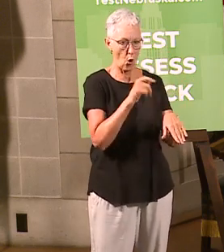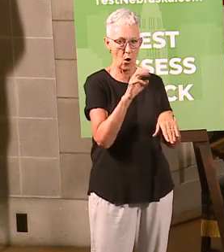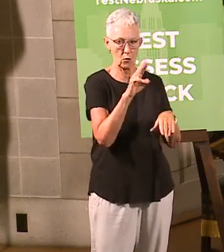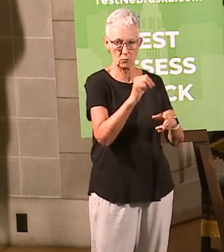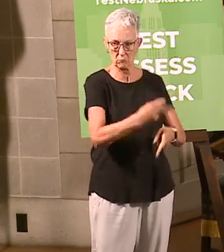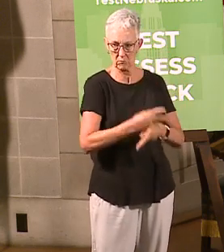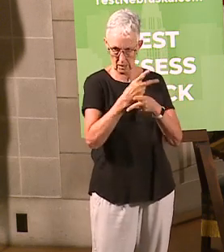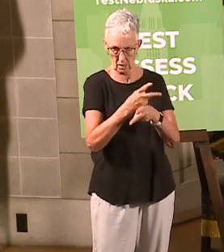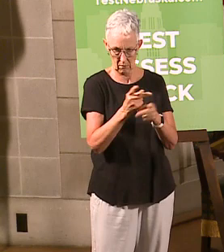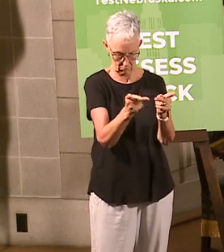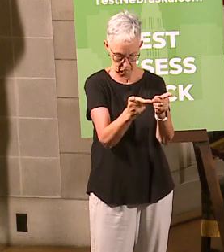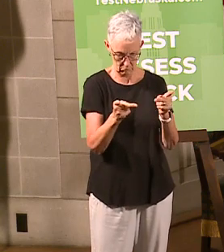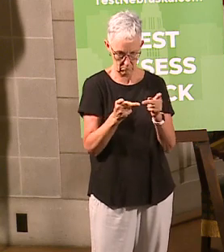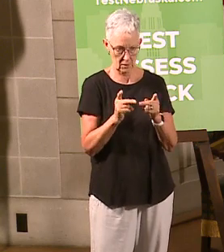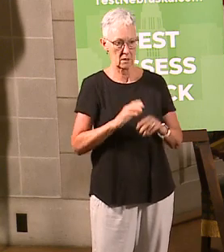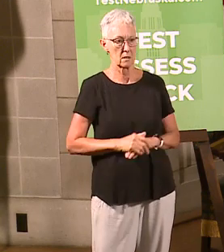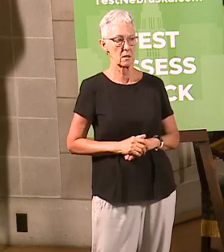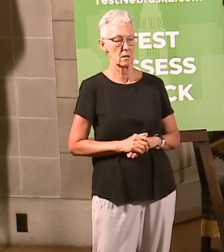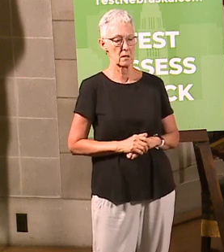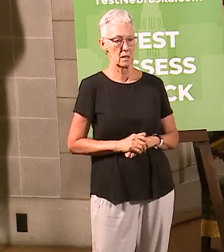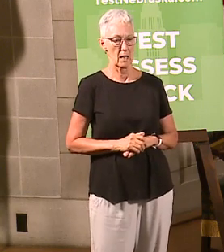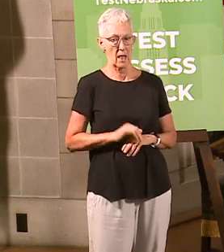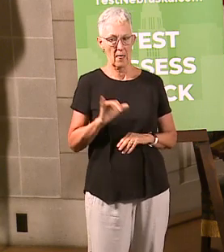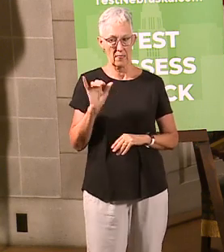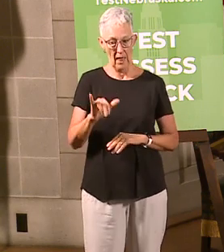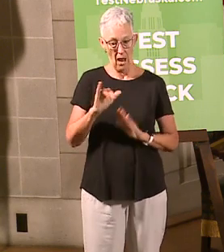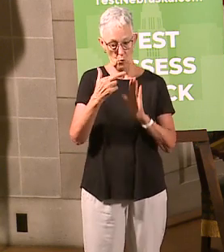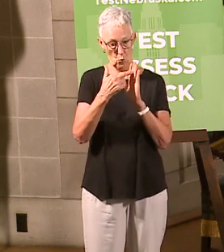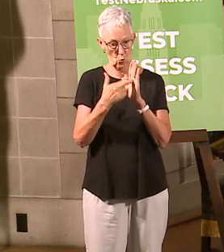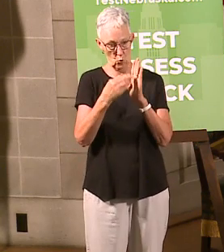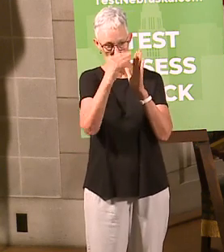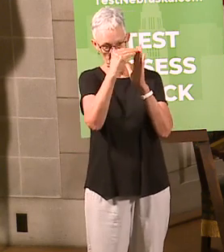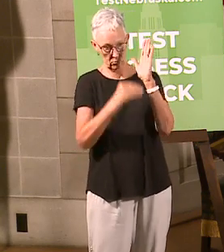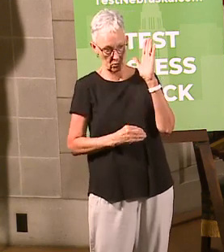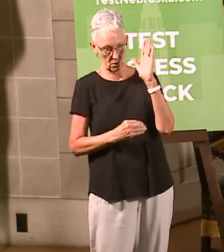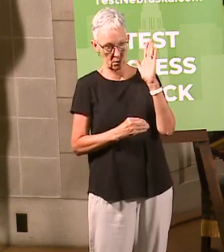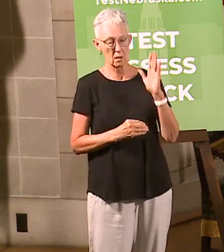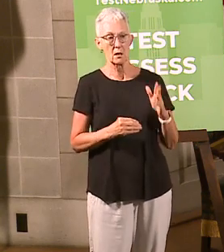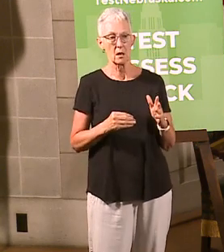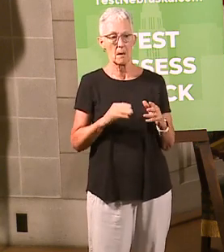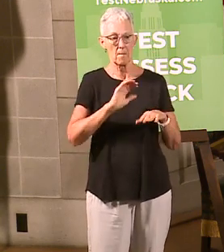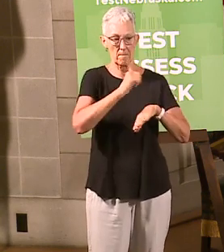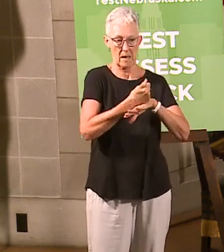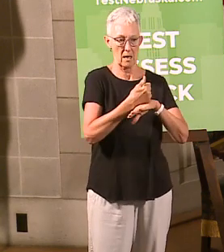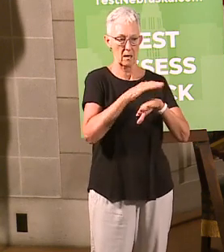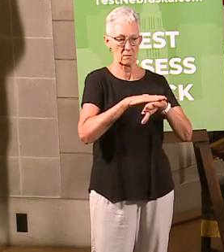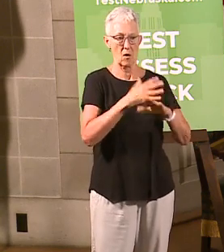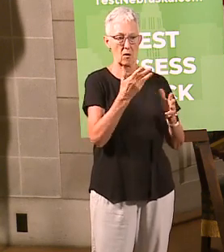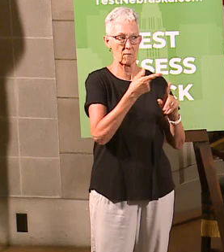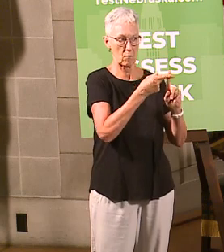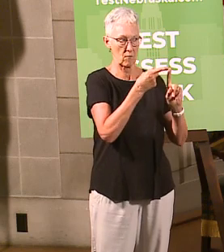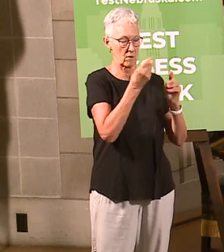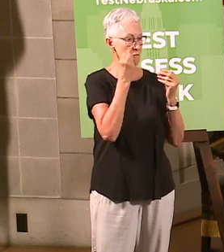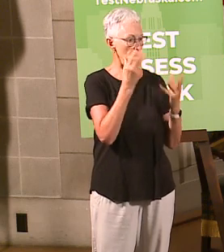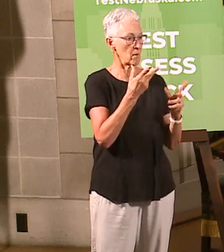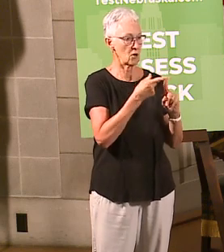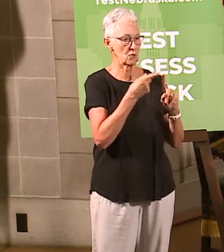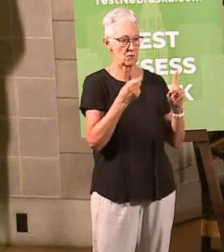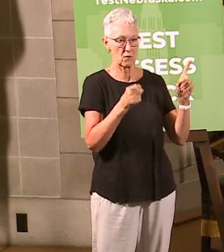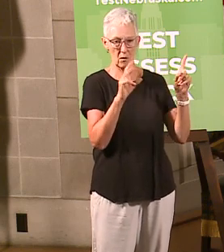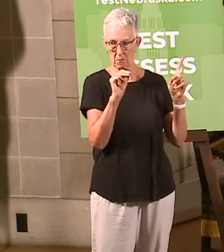It's based on what was provided from the Centers for Medicare and Medicaid Services, and it's also based on best